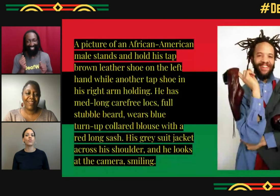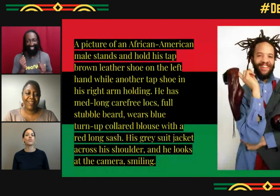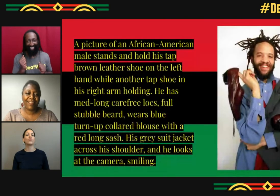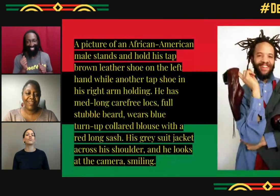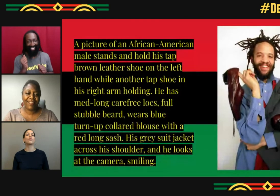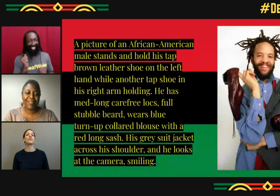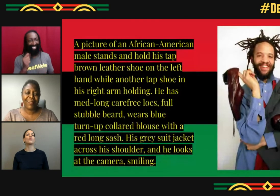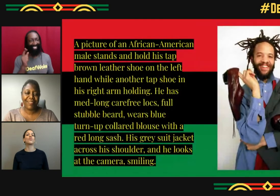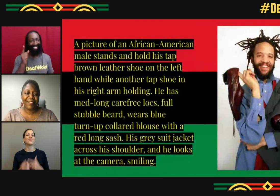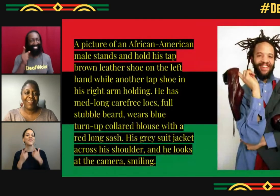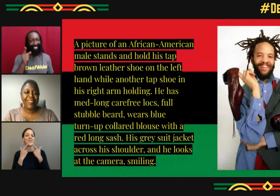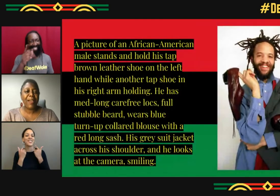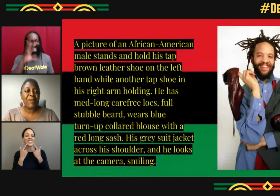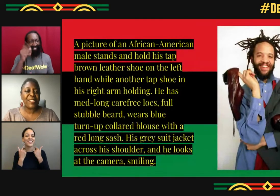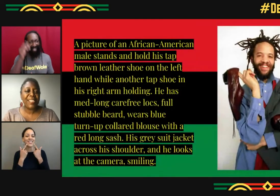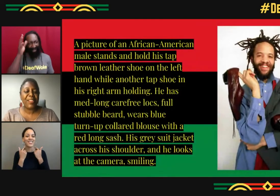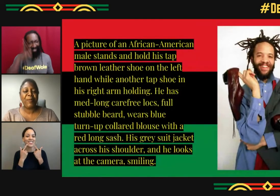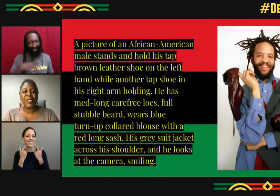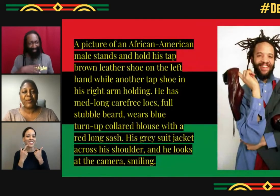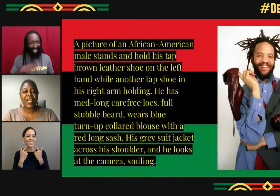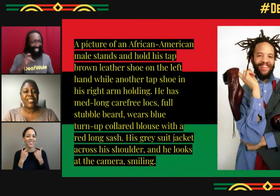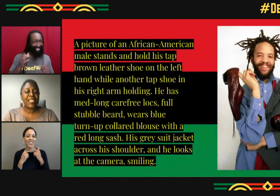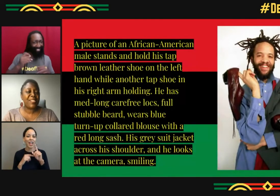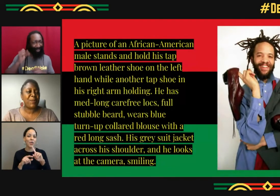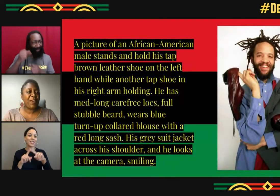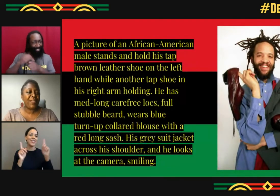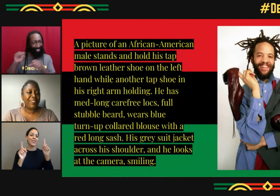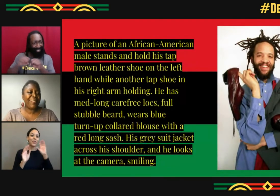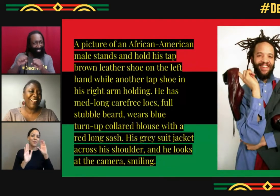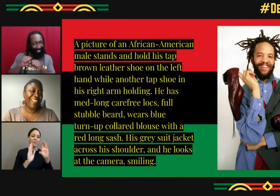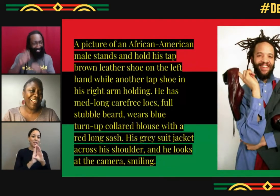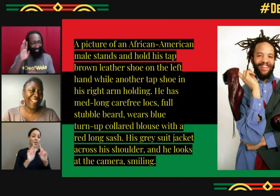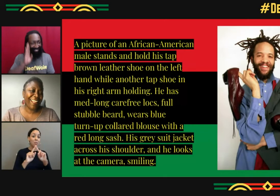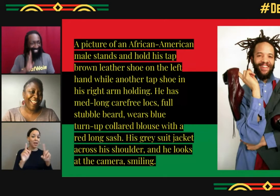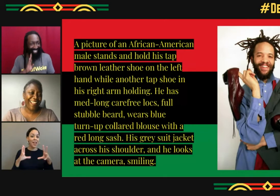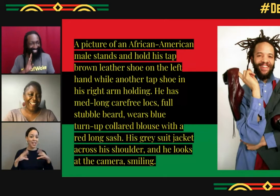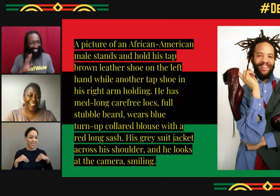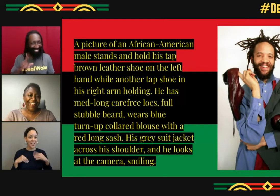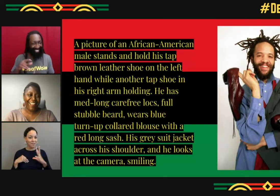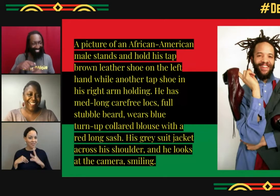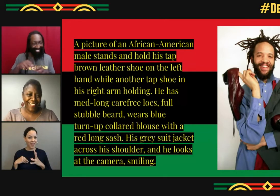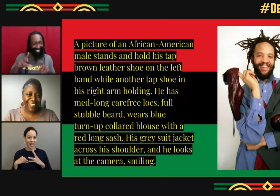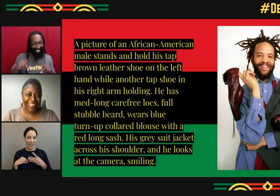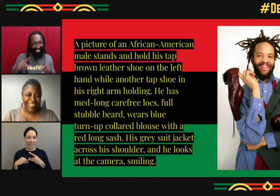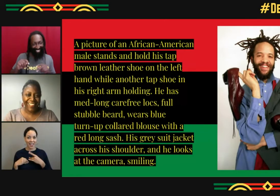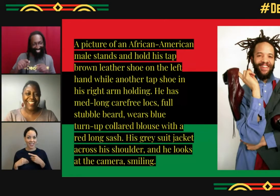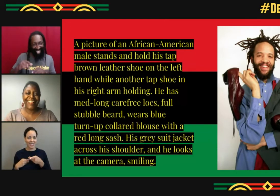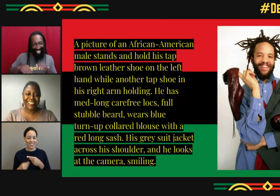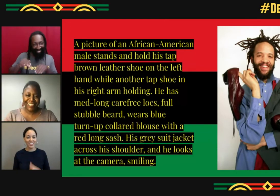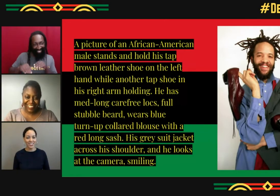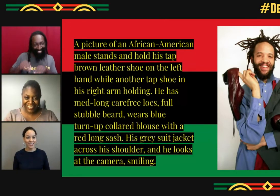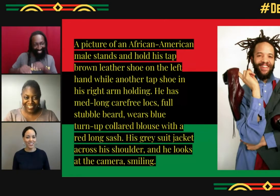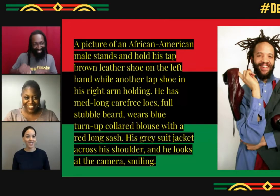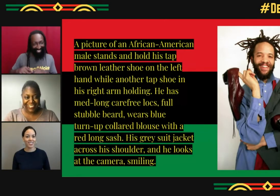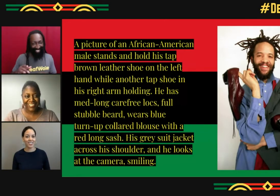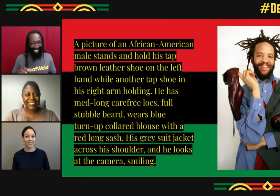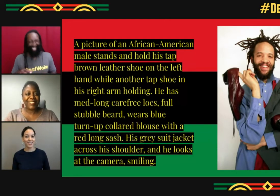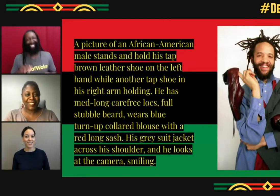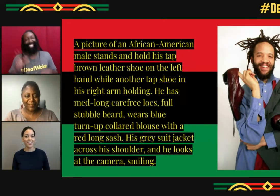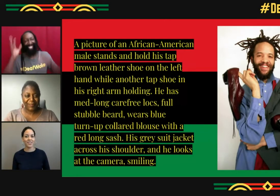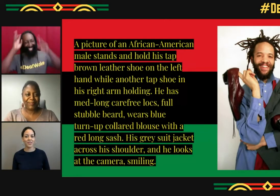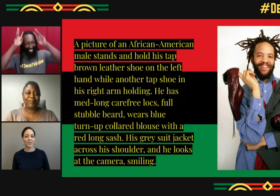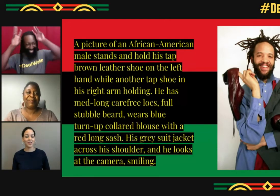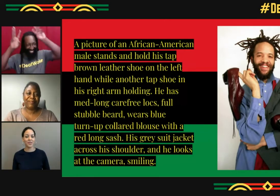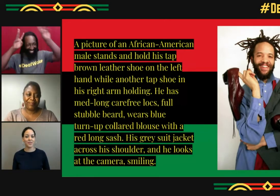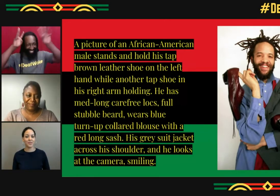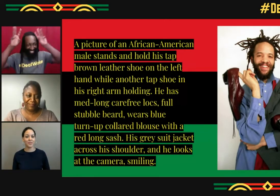That wasn't the other picture, but I'll take this one. There's a picture of an African-American male stands, holds his tap,